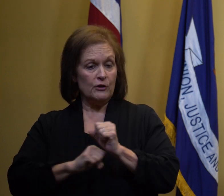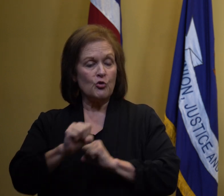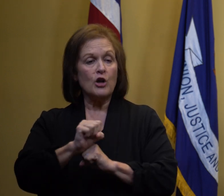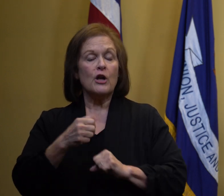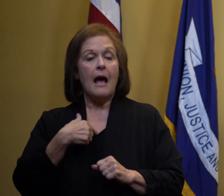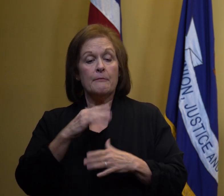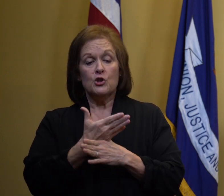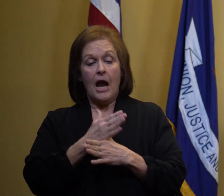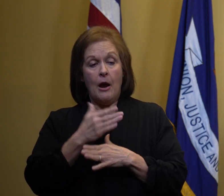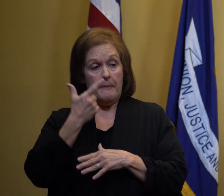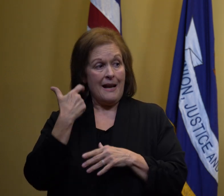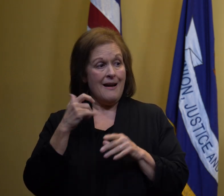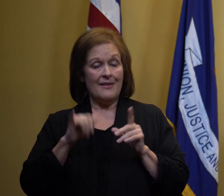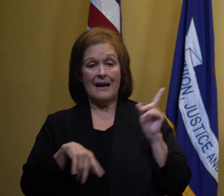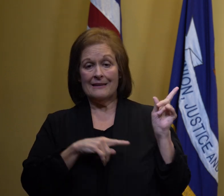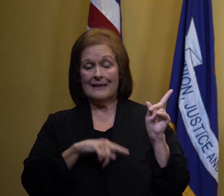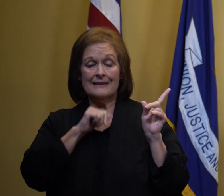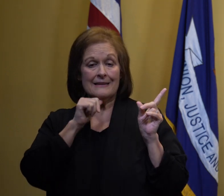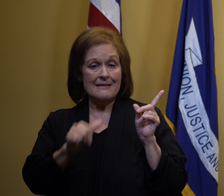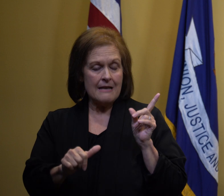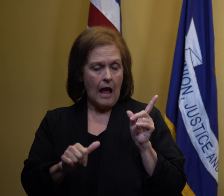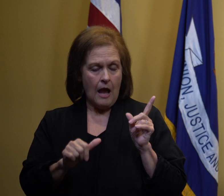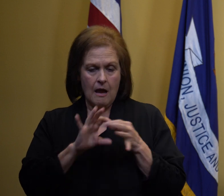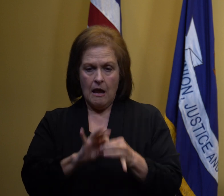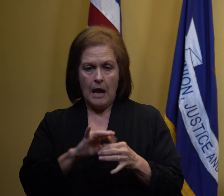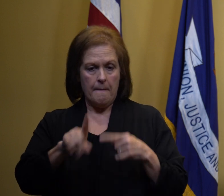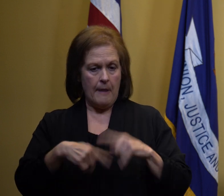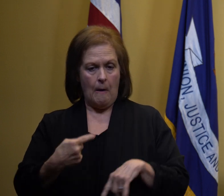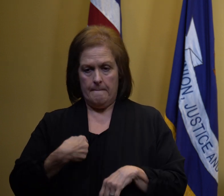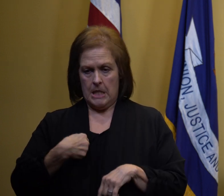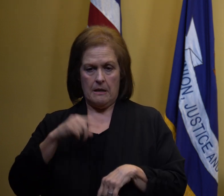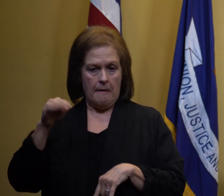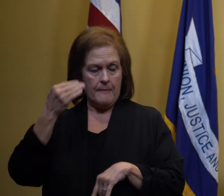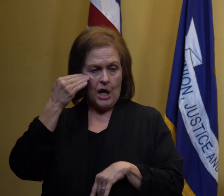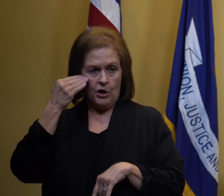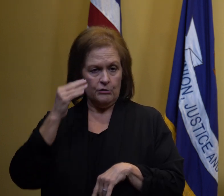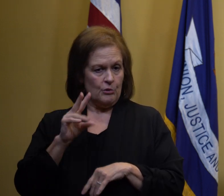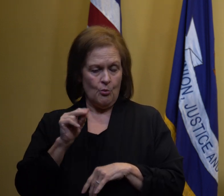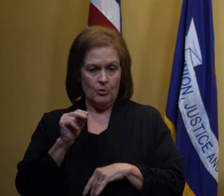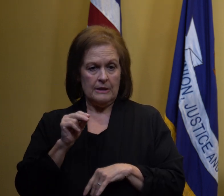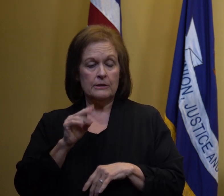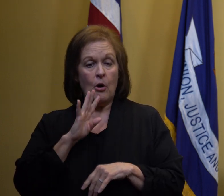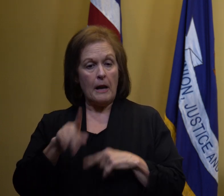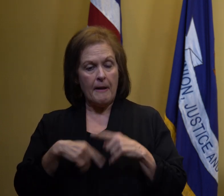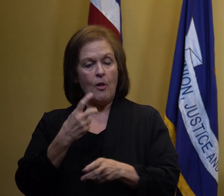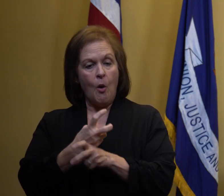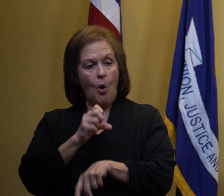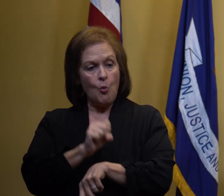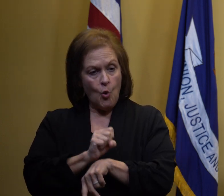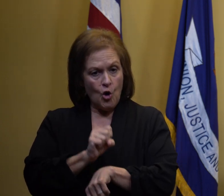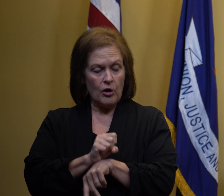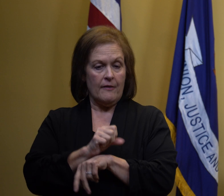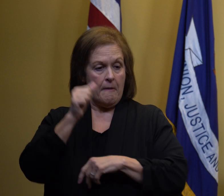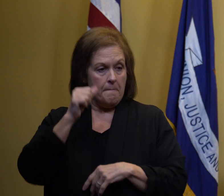I'm sharing this because this is not about at all LaToya Cantrell being the mayor of the city. It's about the hard-working men